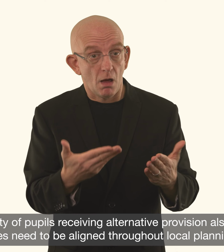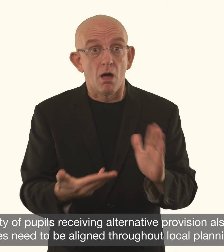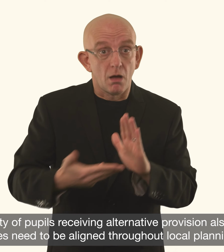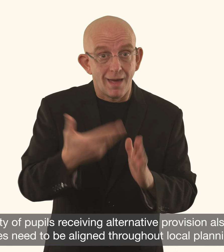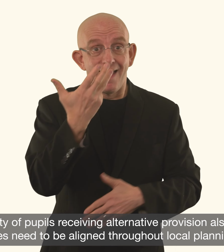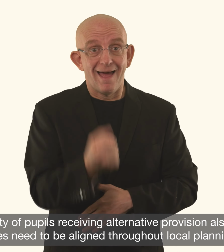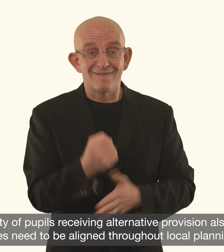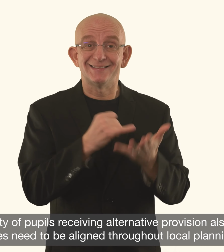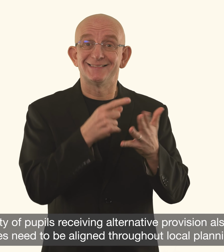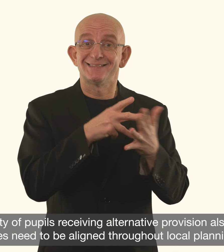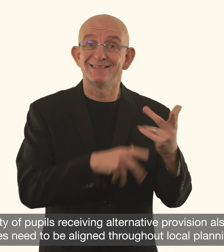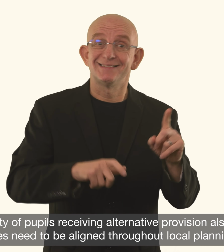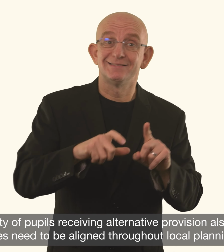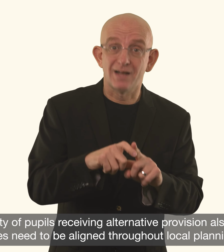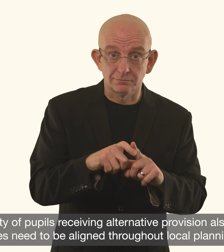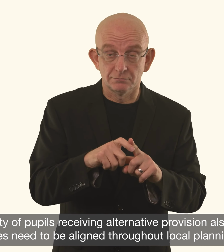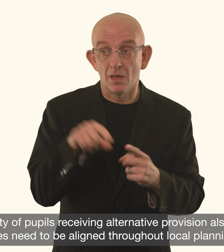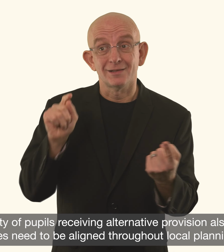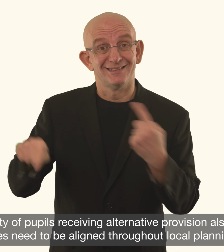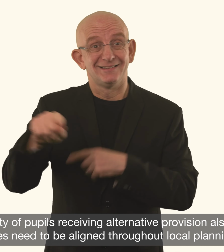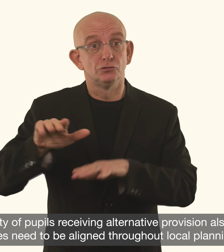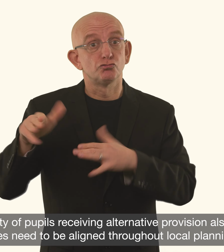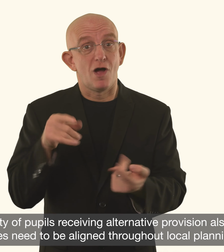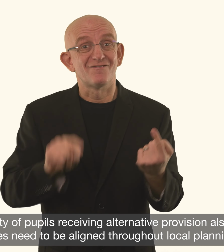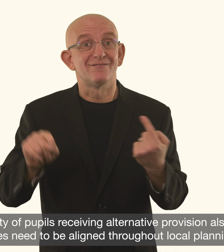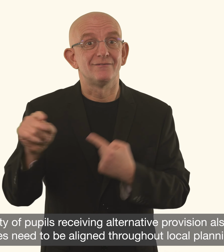And these services need to be aligned throughout local planning and delivery.